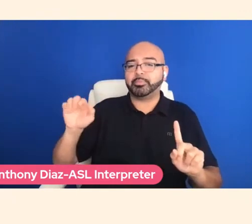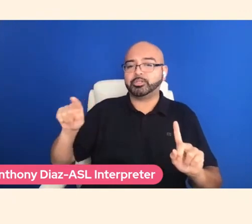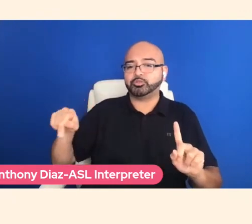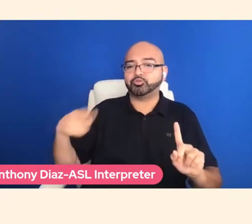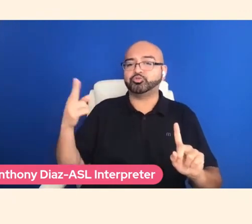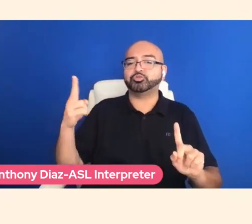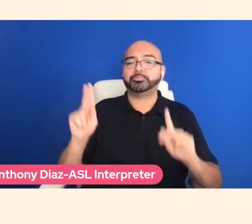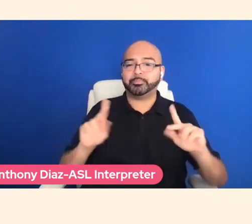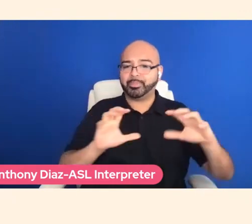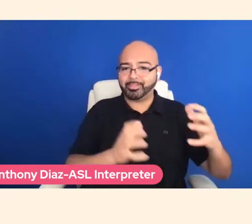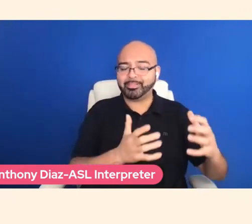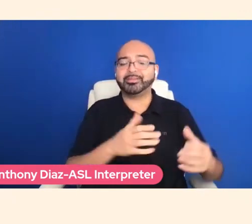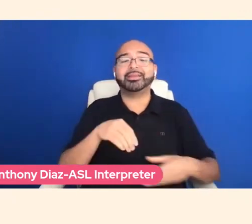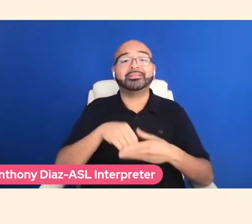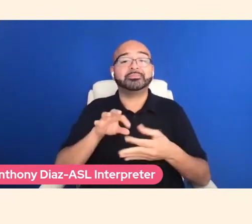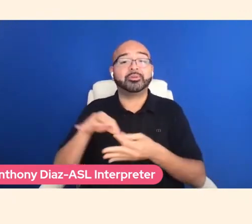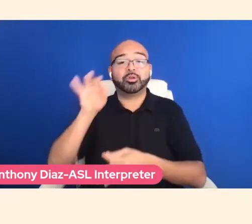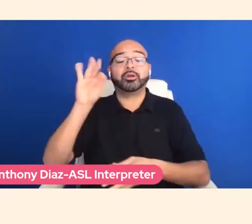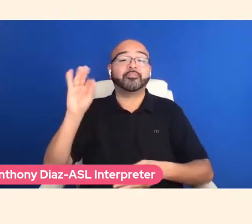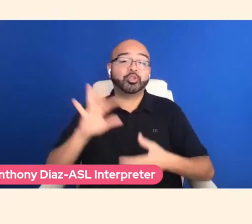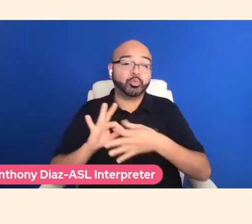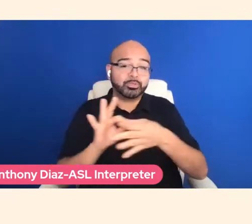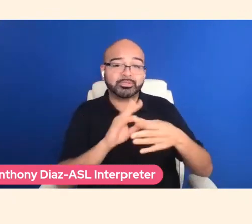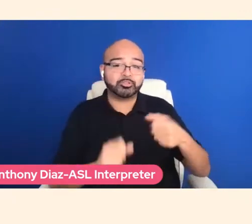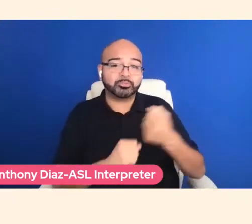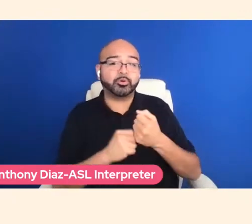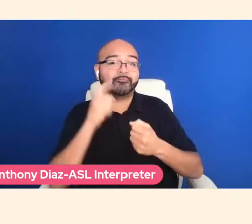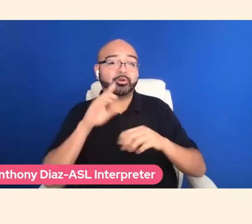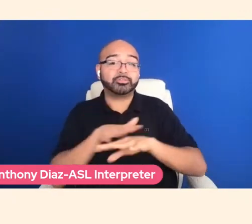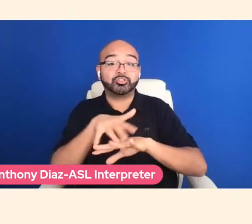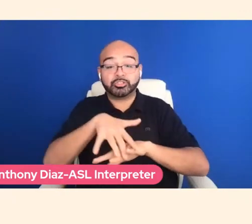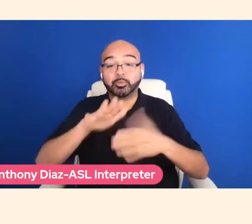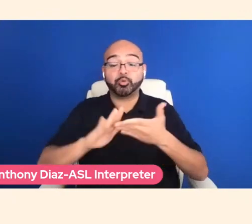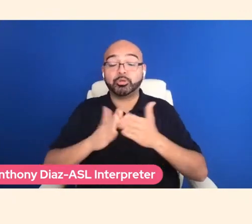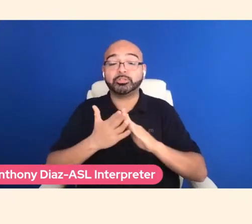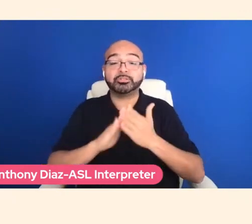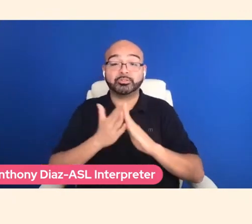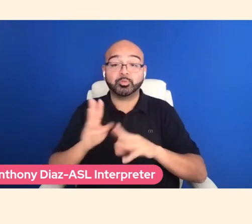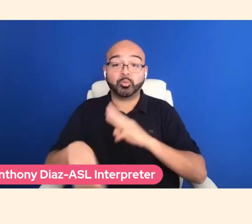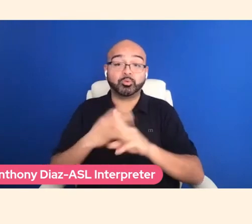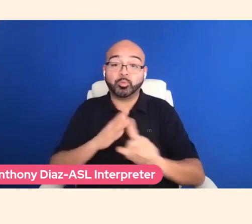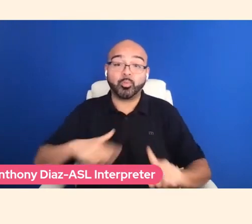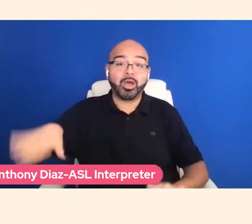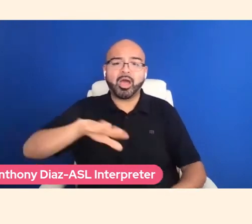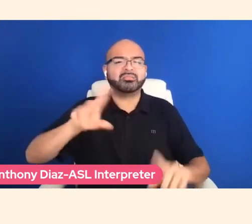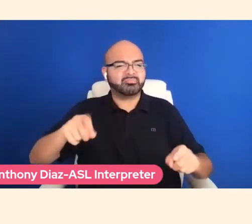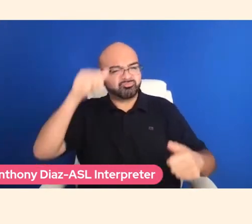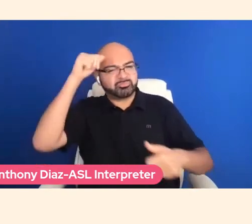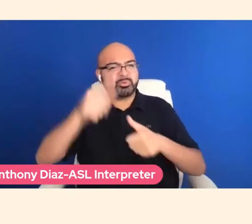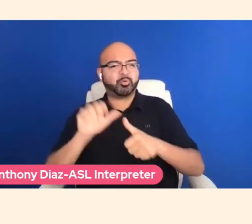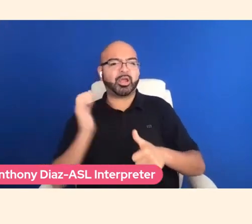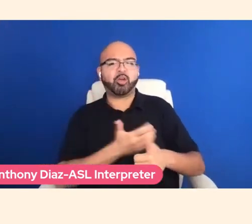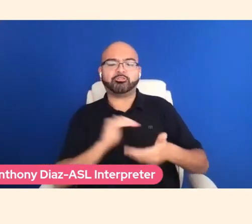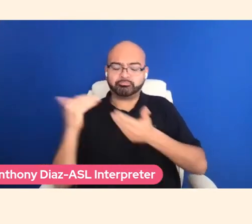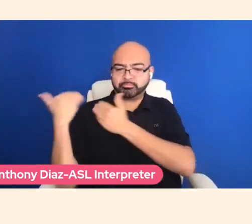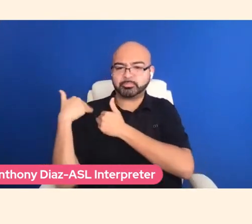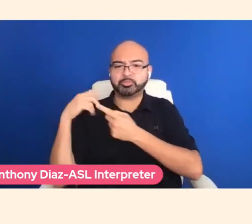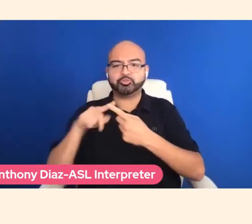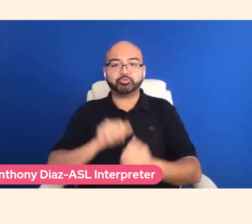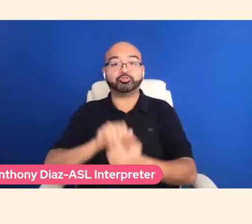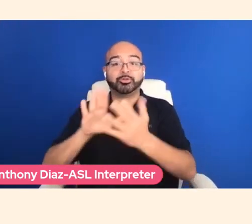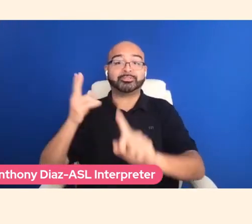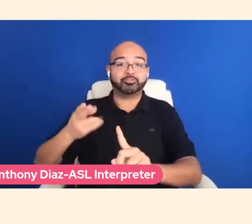spirit of unity and support for Indigenous communities worldwide, let's remember our collective responsibility to address